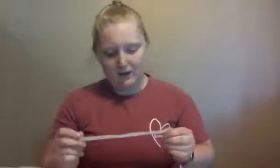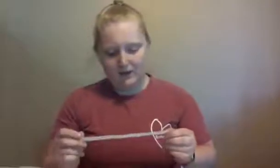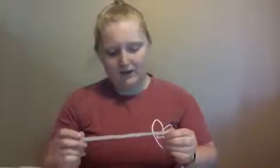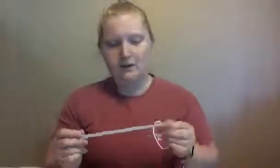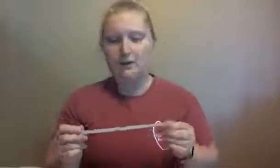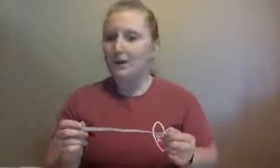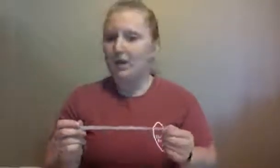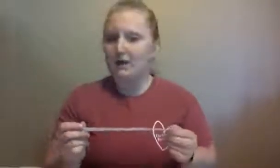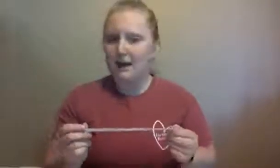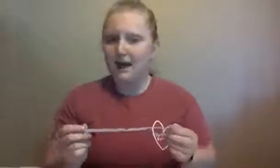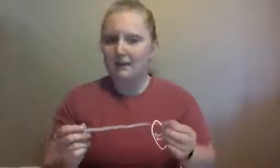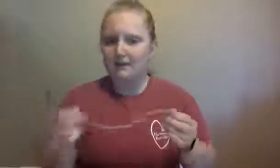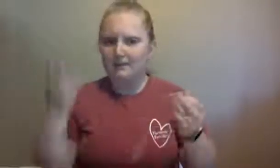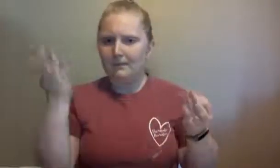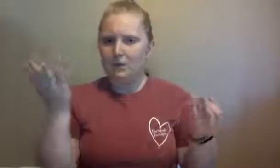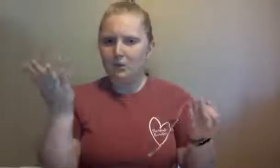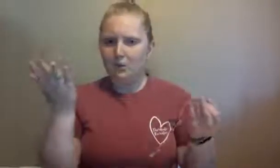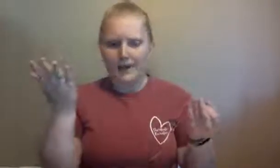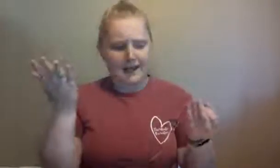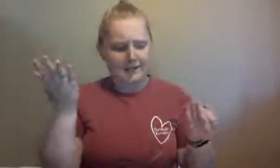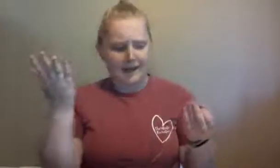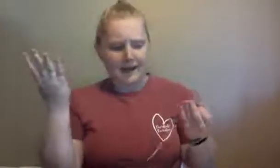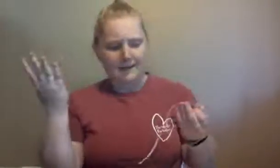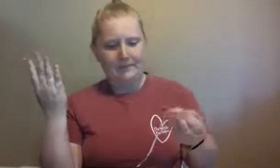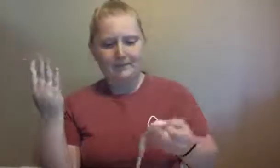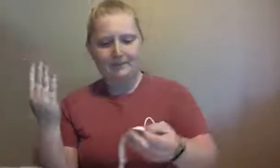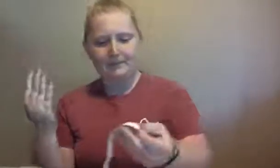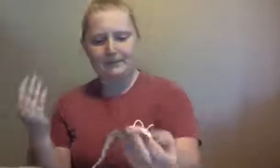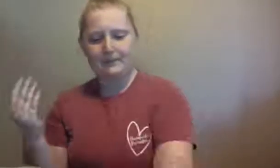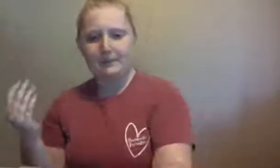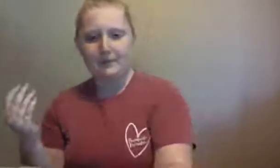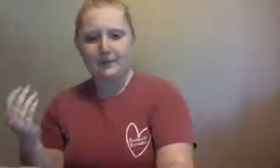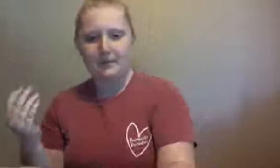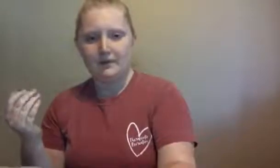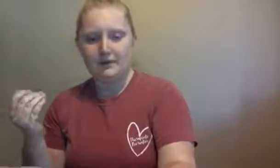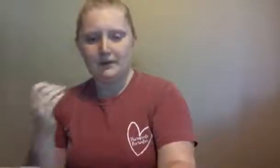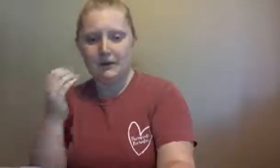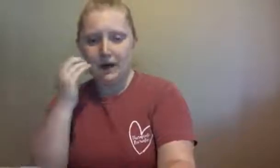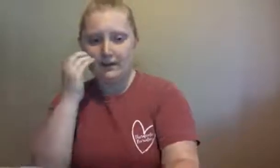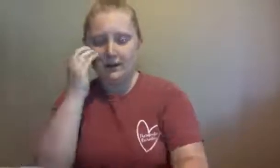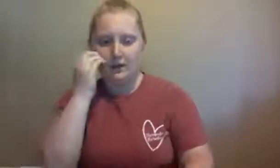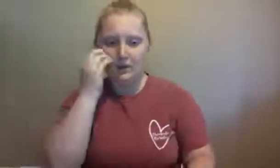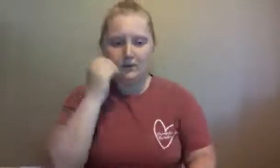bubbles and swim all day. What am I? Do you guys know?